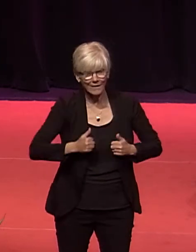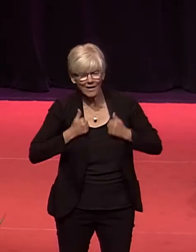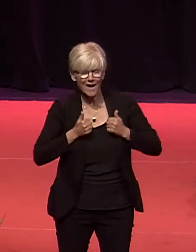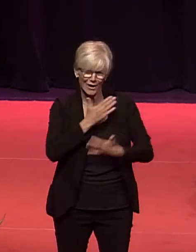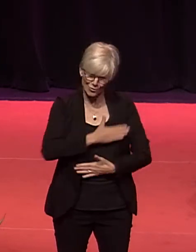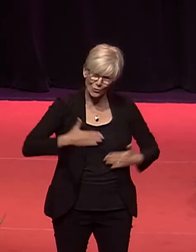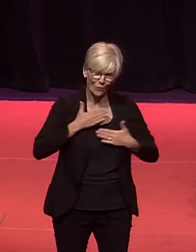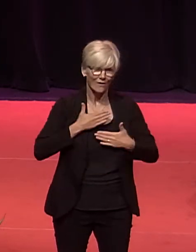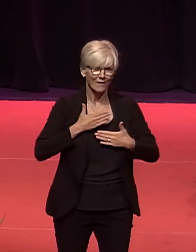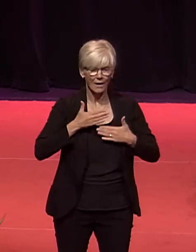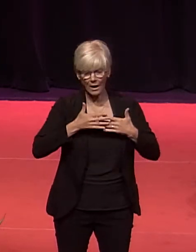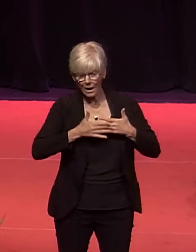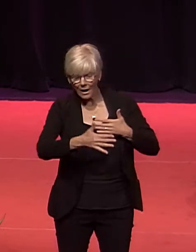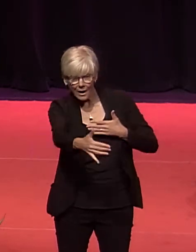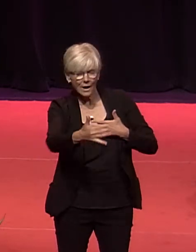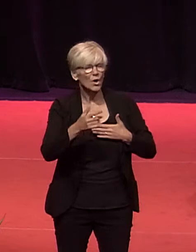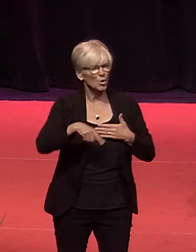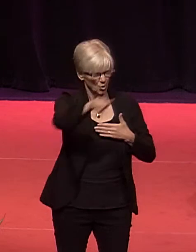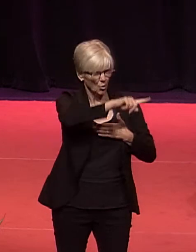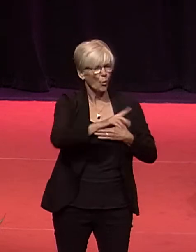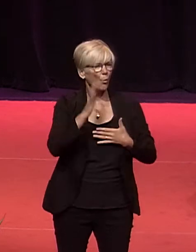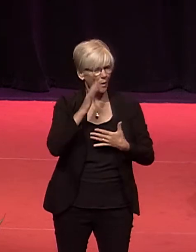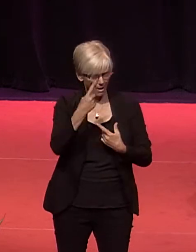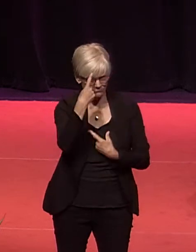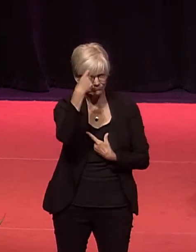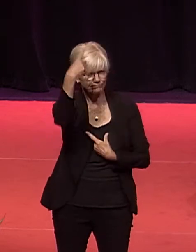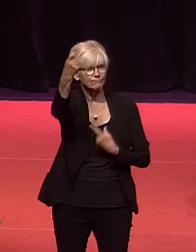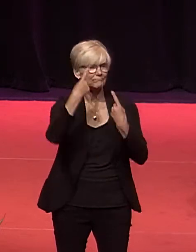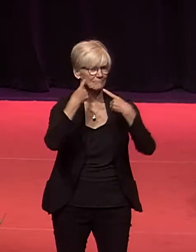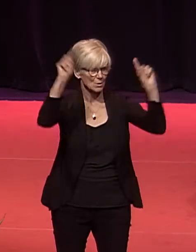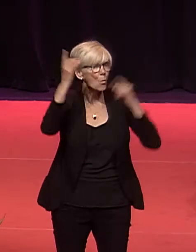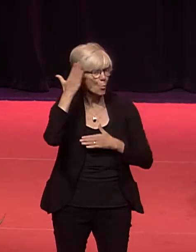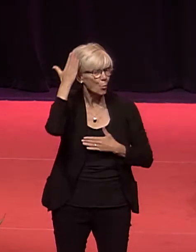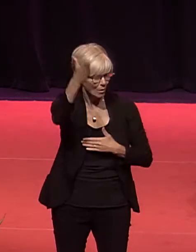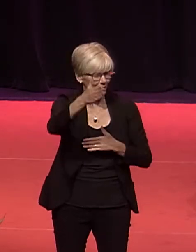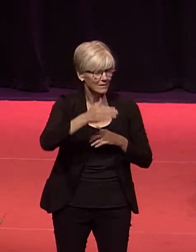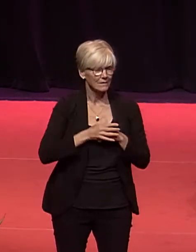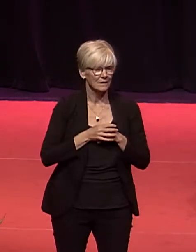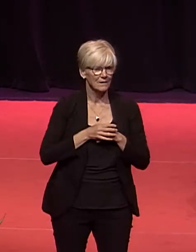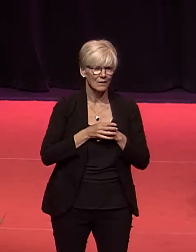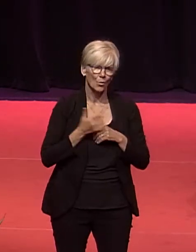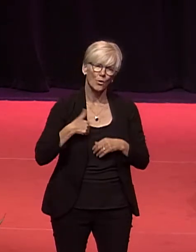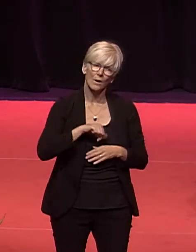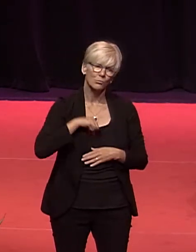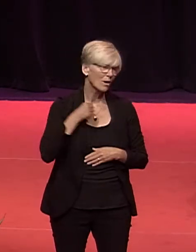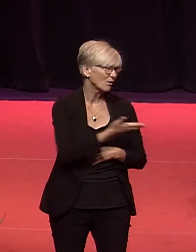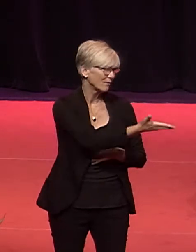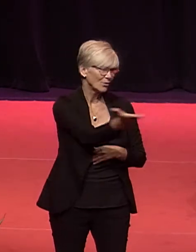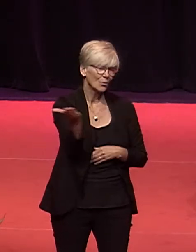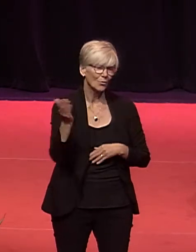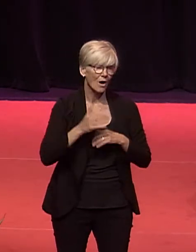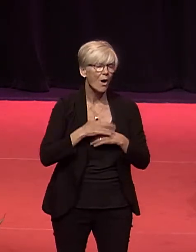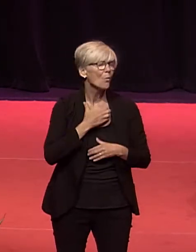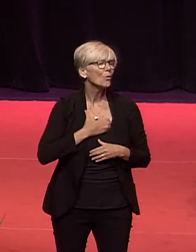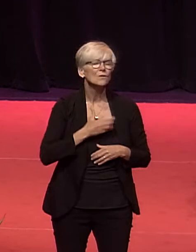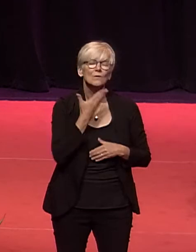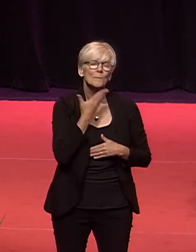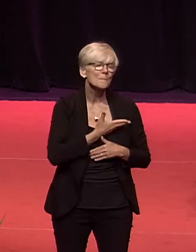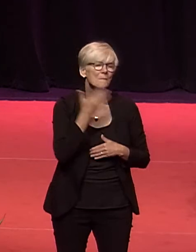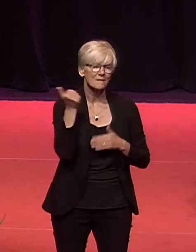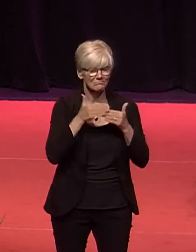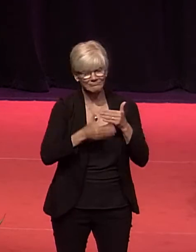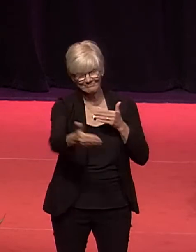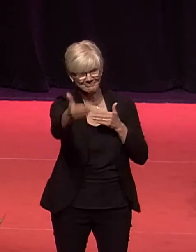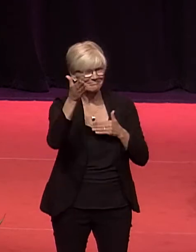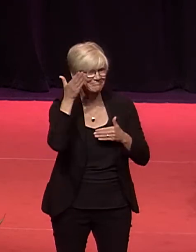happens, I'm confident that you will achieve your dreams. You have made us really proud. I wish you nothing but the very best for your